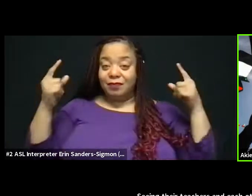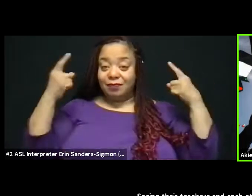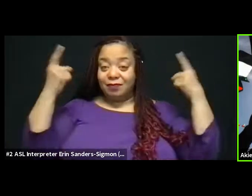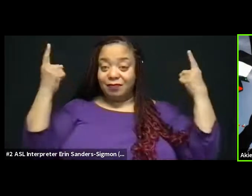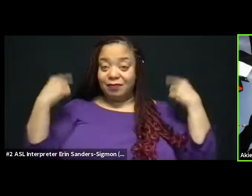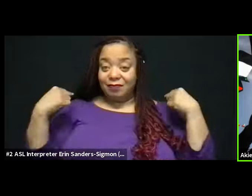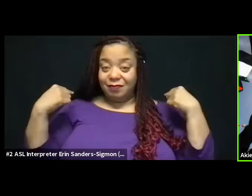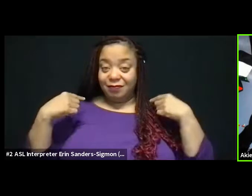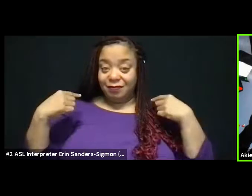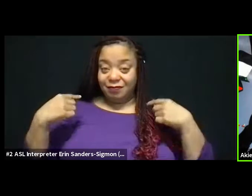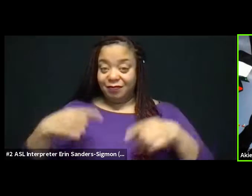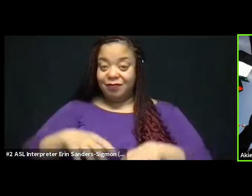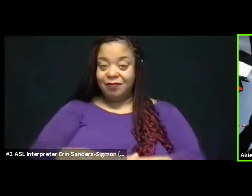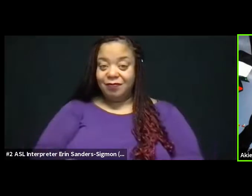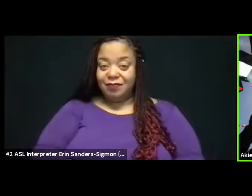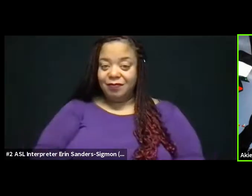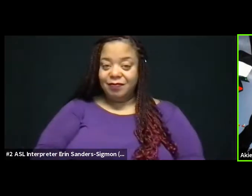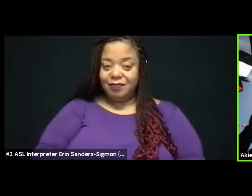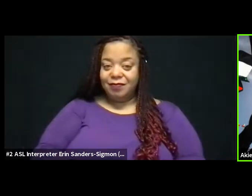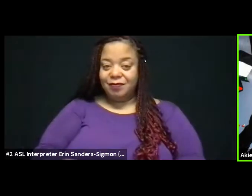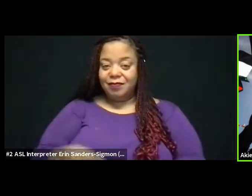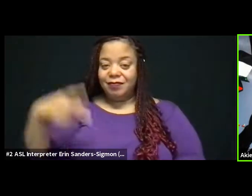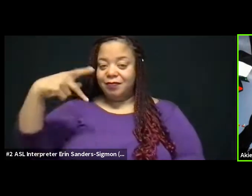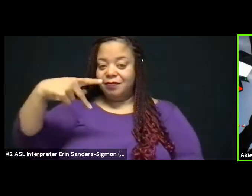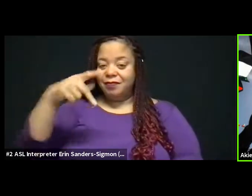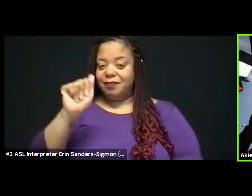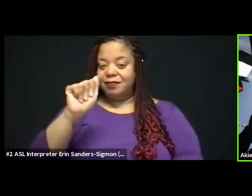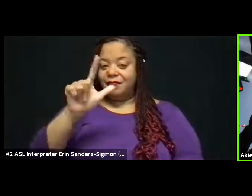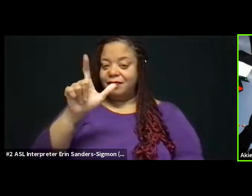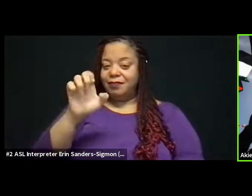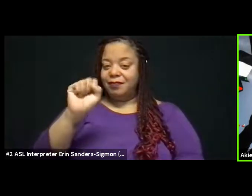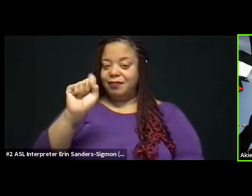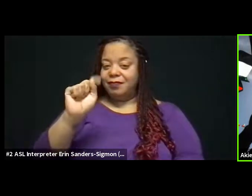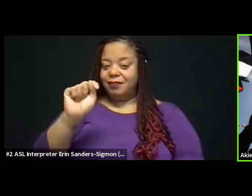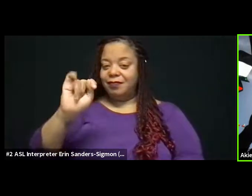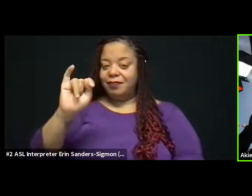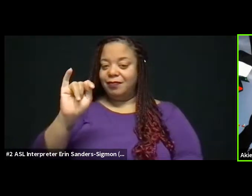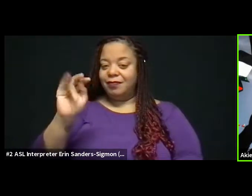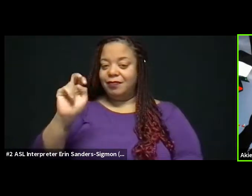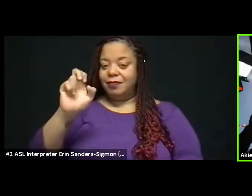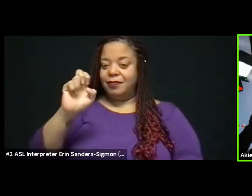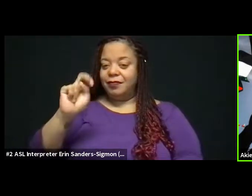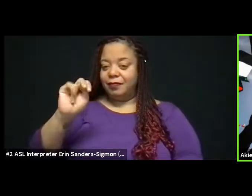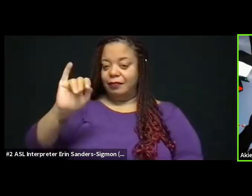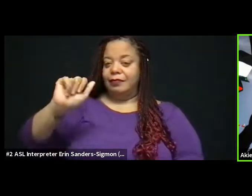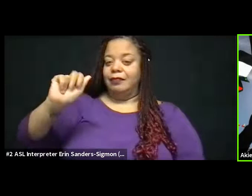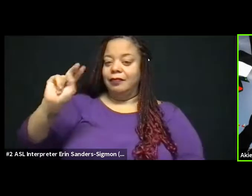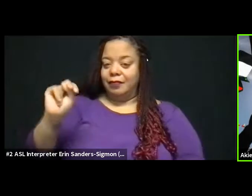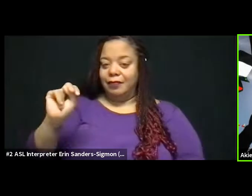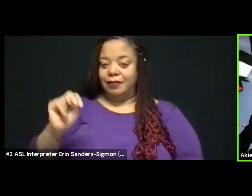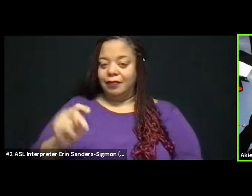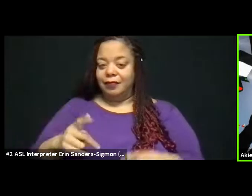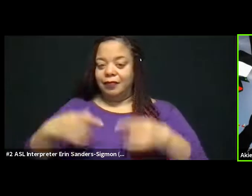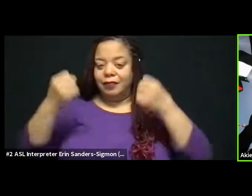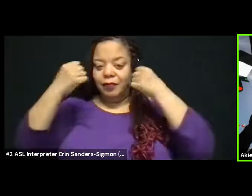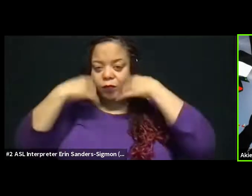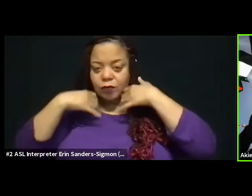being hoisted into the air by people who are silhouetted. So thank you for having